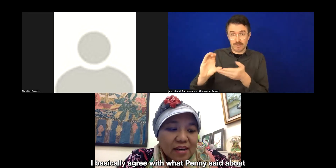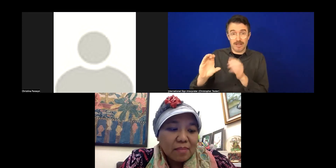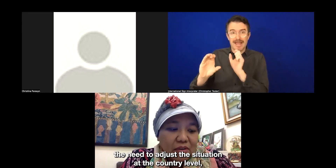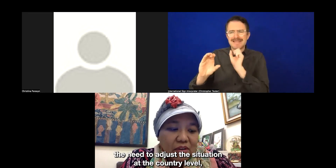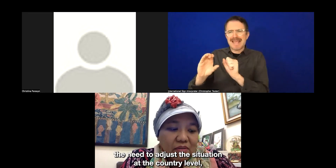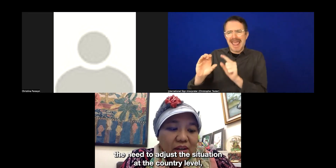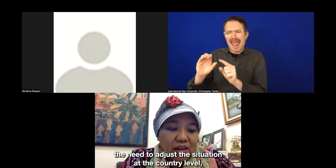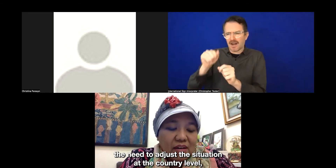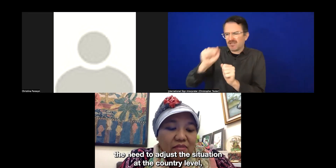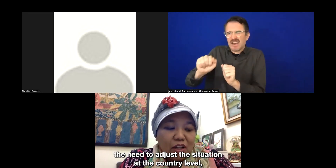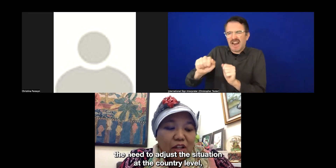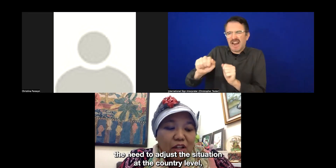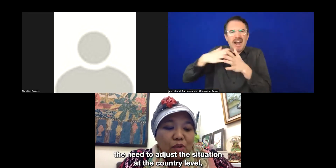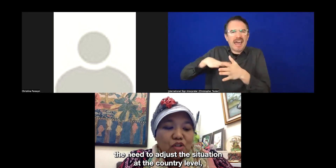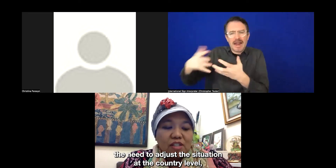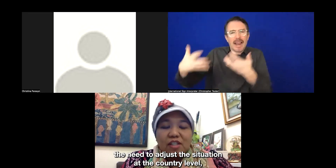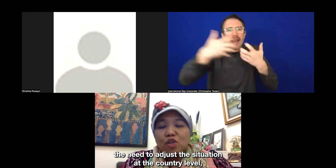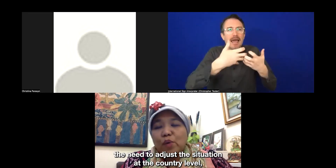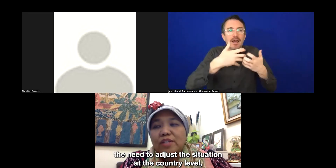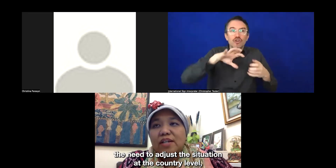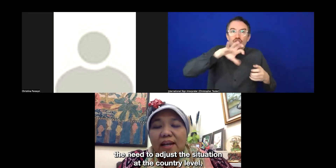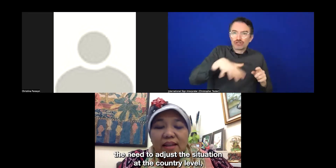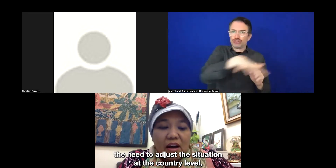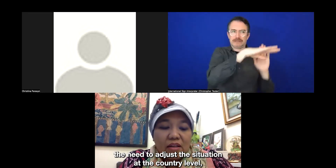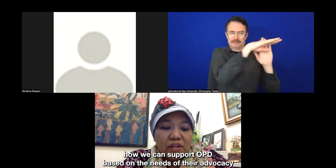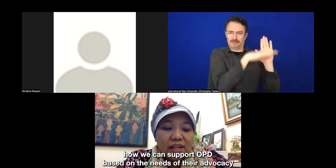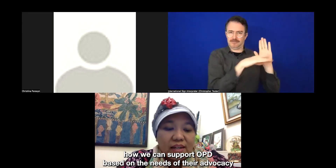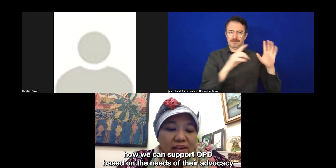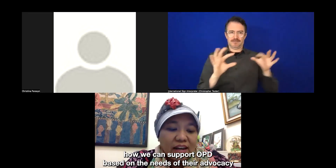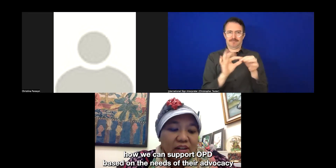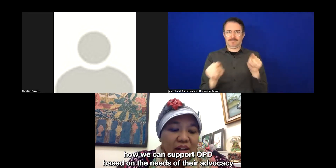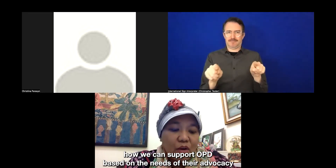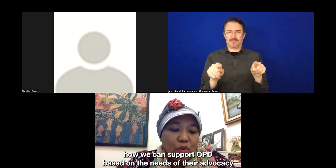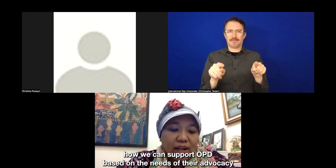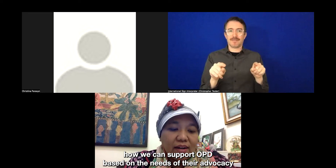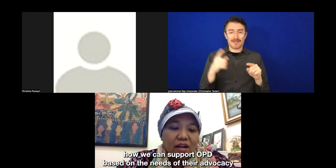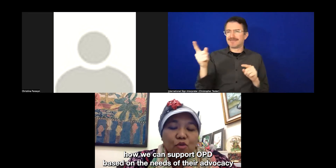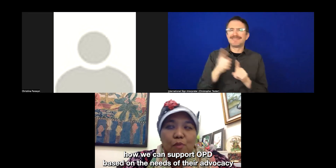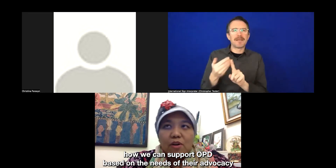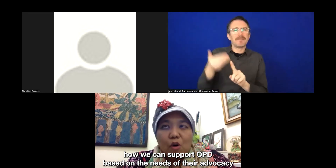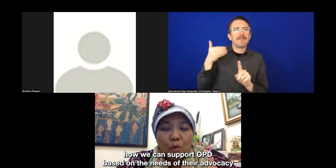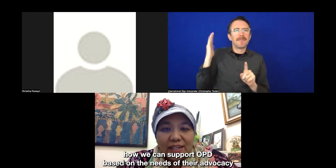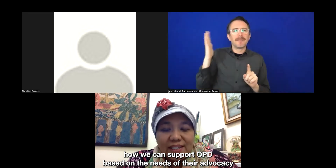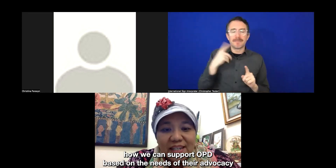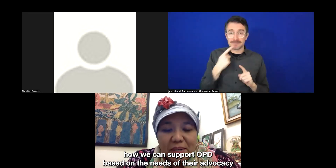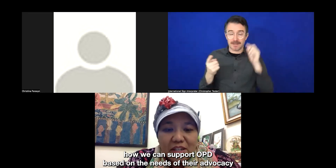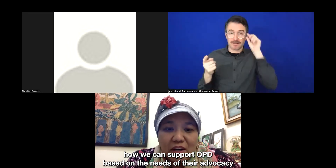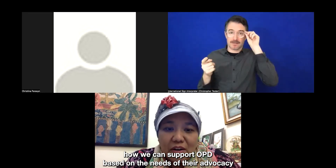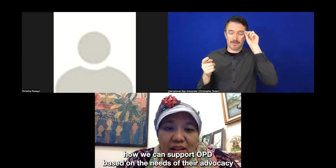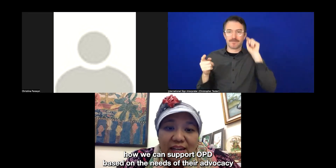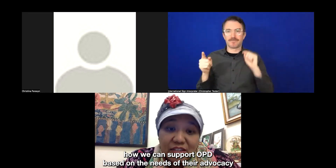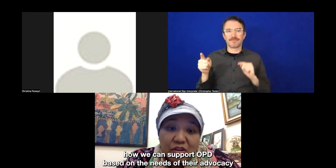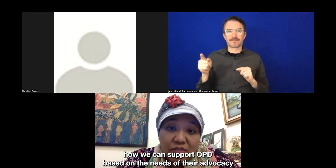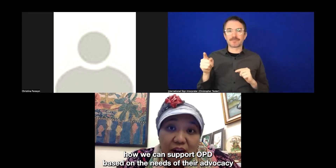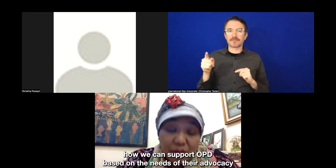Penny said about we need to adjust the situation at the country level, how we can support the OPD based on